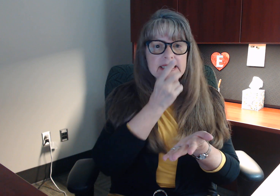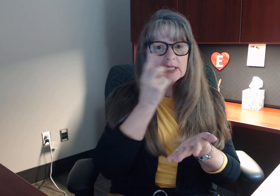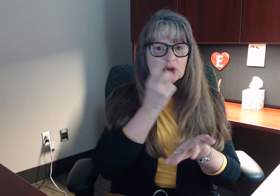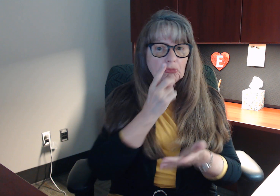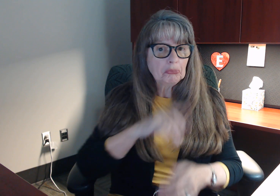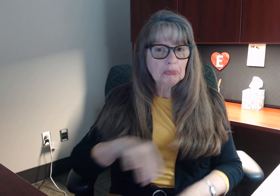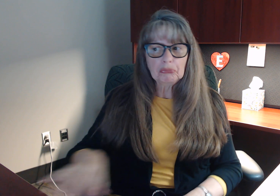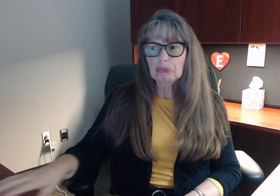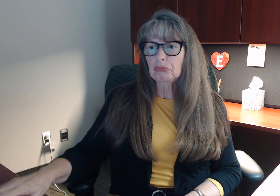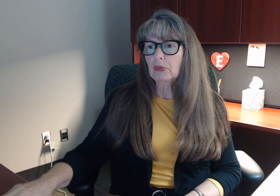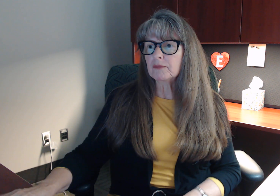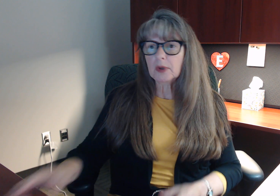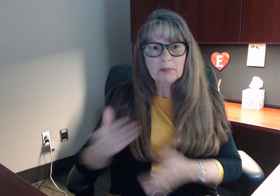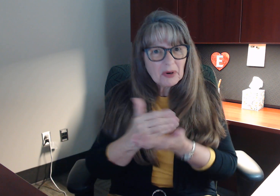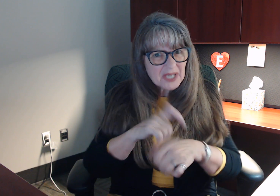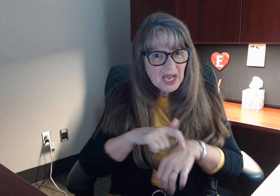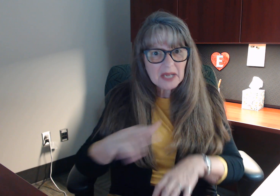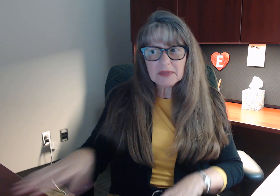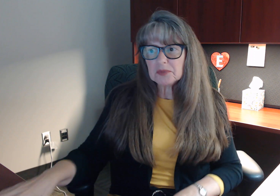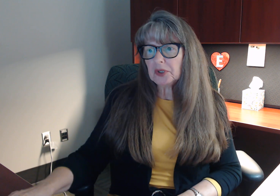dental for part-time. That's pretty good.